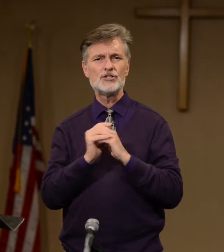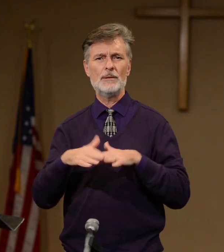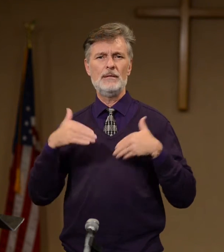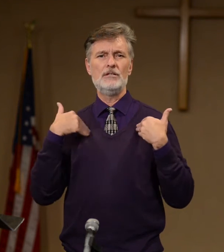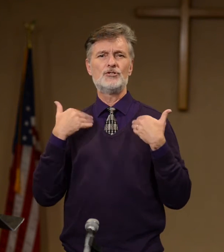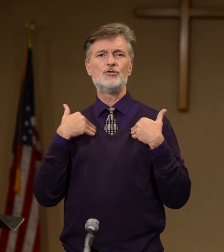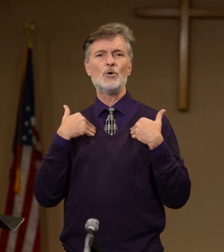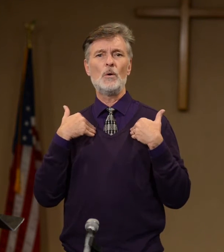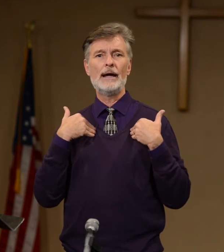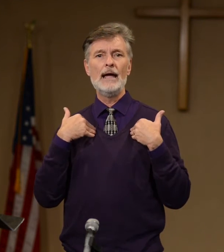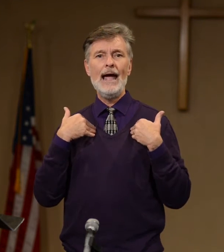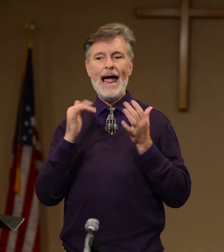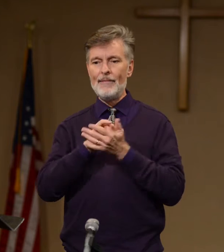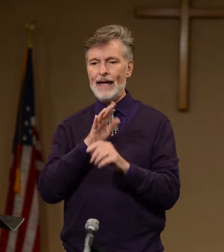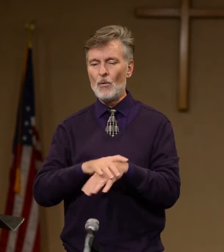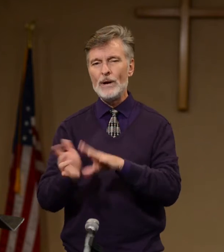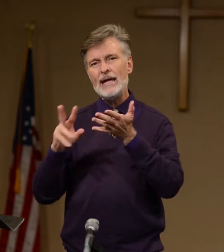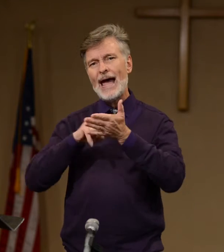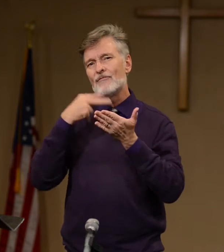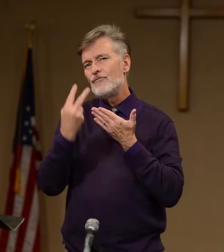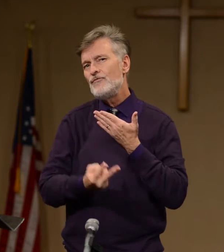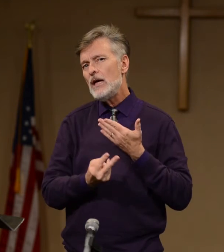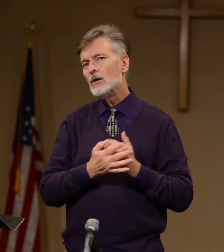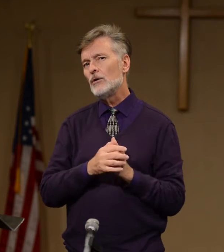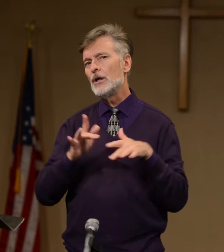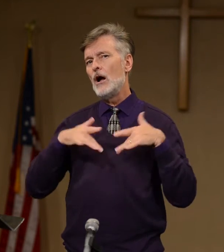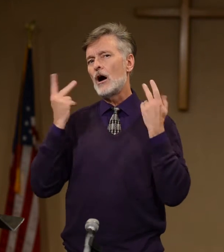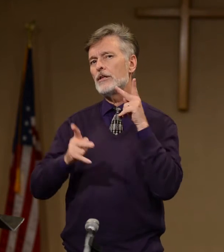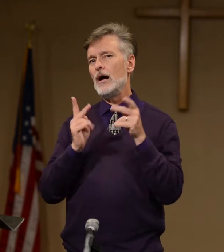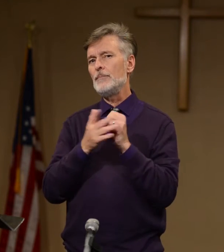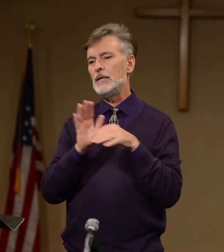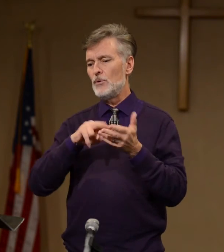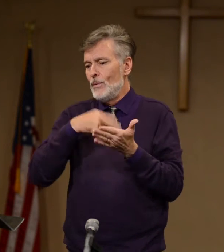relationship and this joy, and that we have failed our young people, we